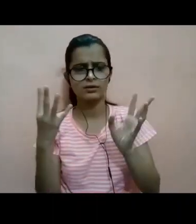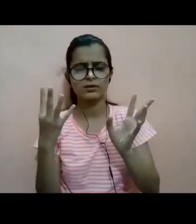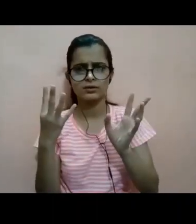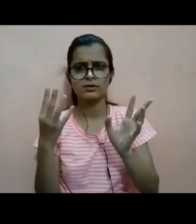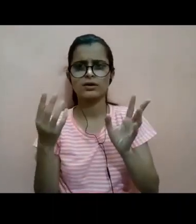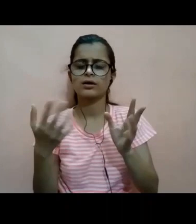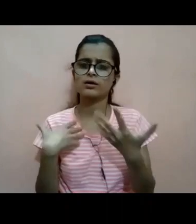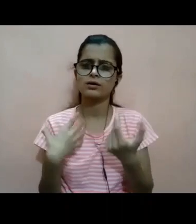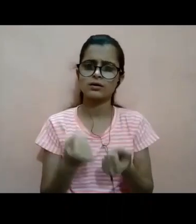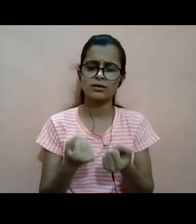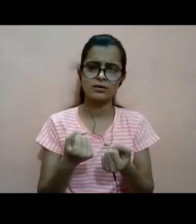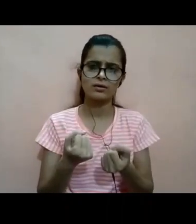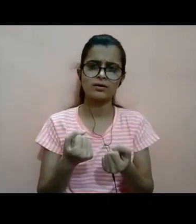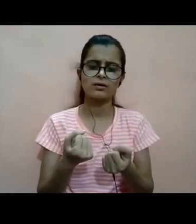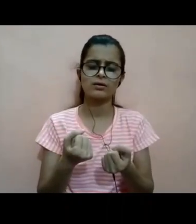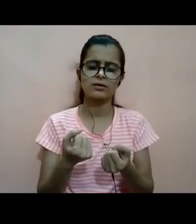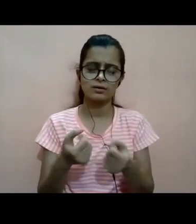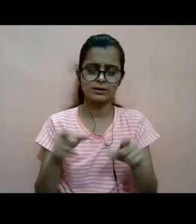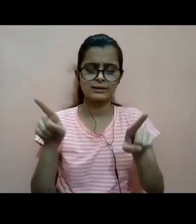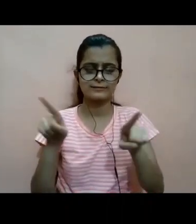just wanted to